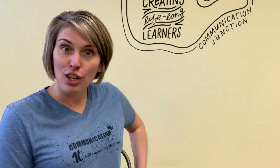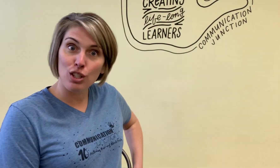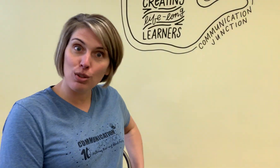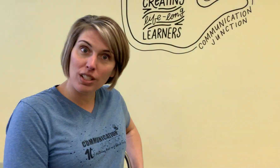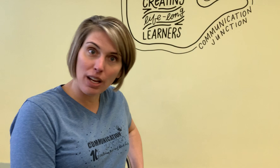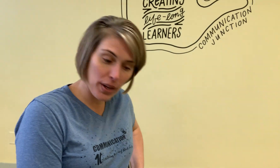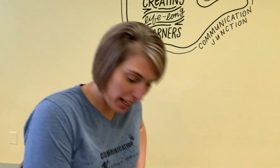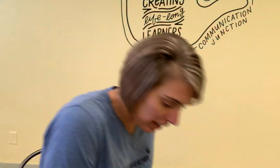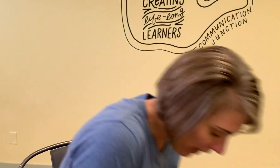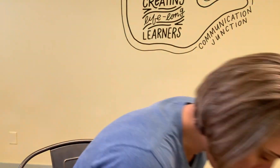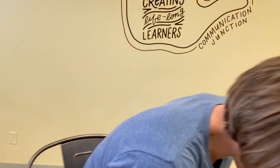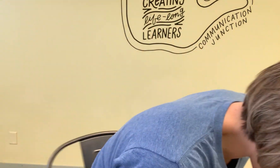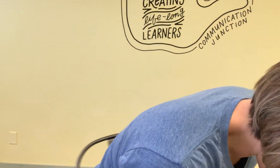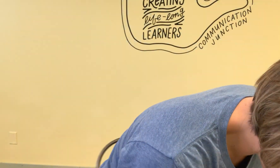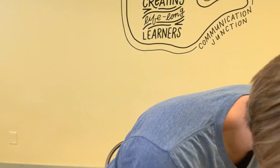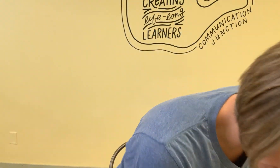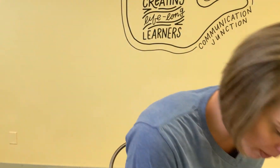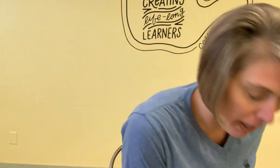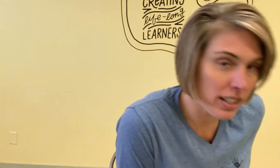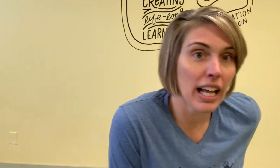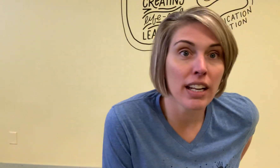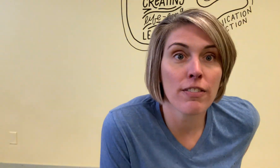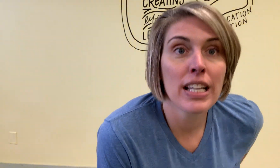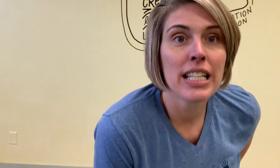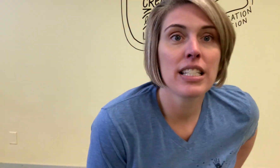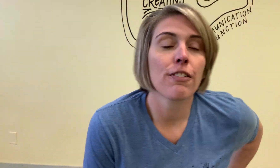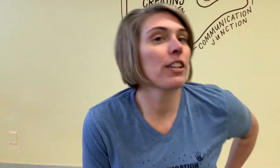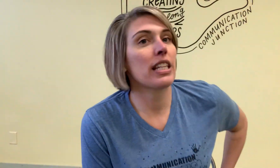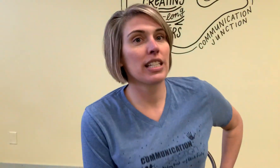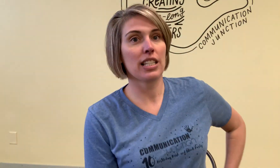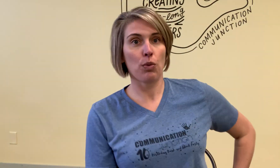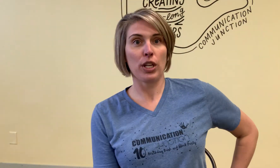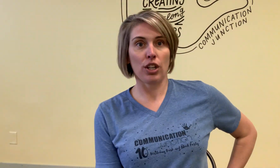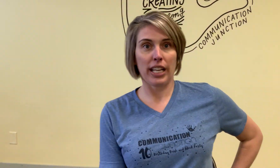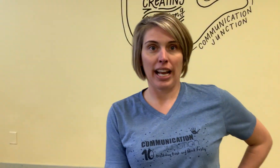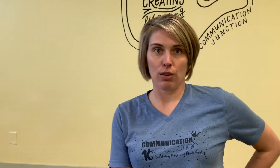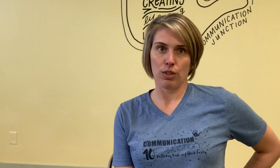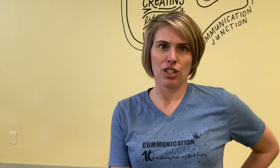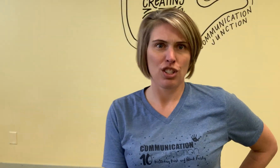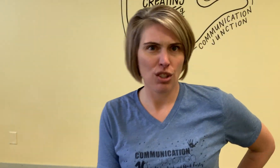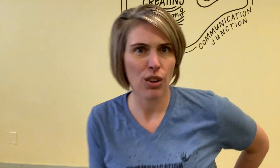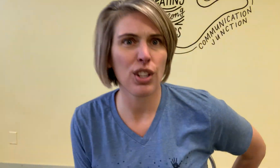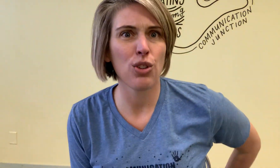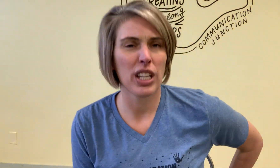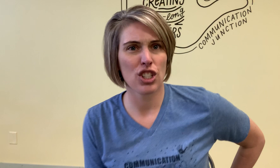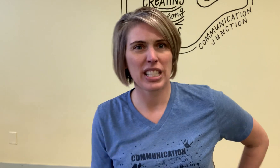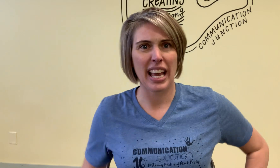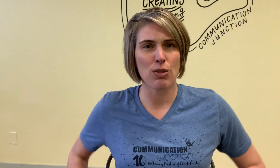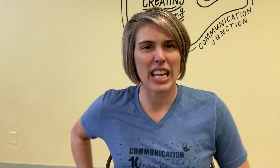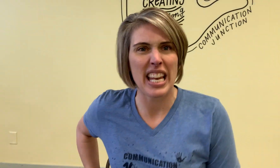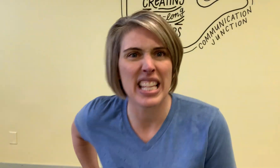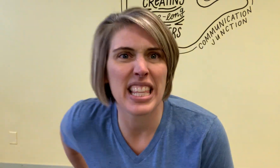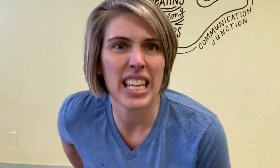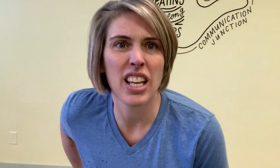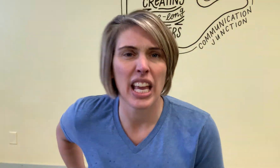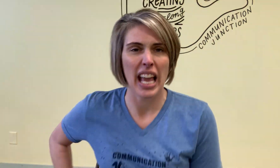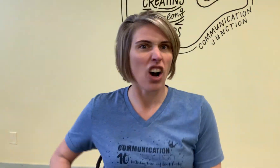So today we had a lot of fun and we read about a lot of different things that we could count. Did you know that you can just count anything all